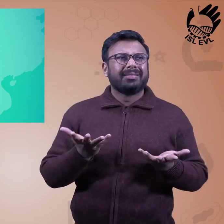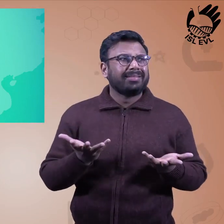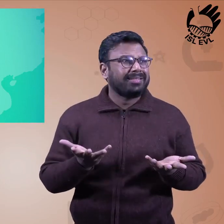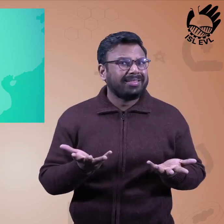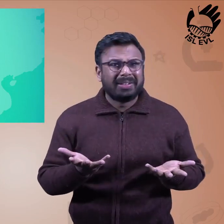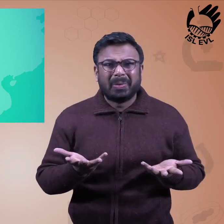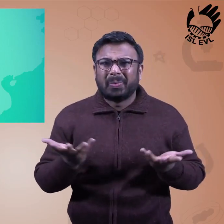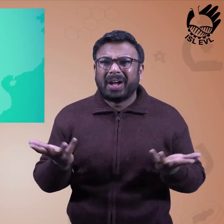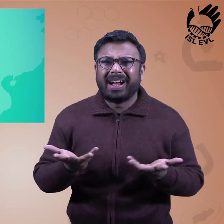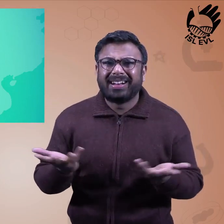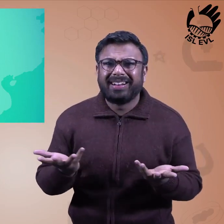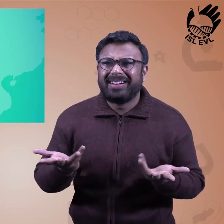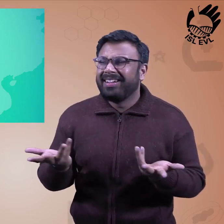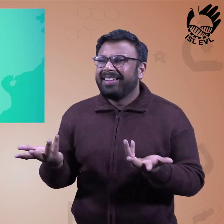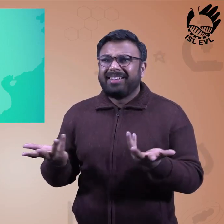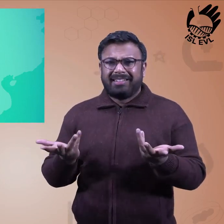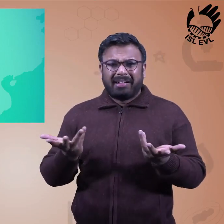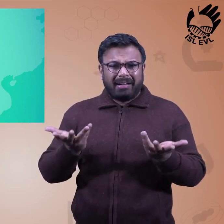Why is it so?